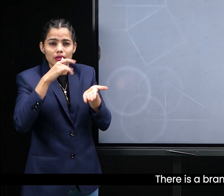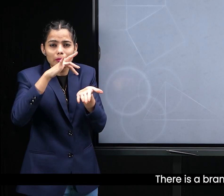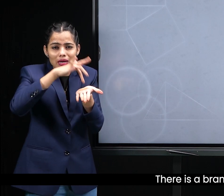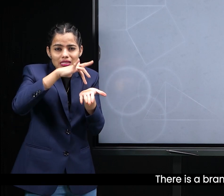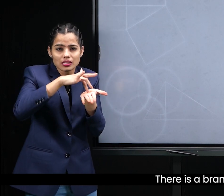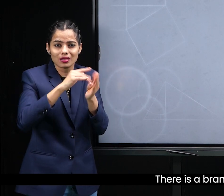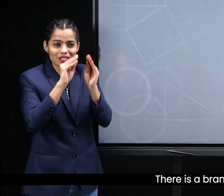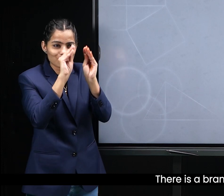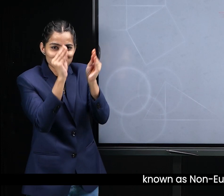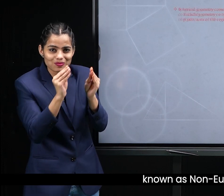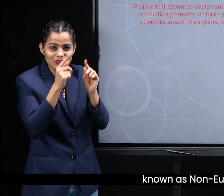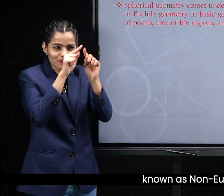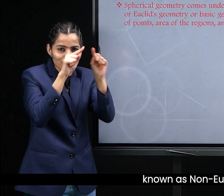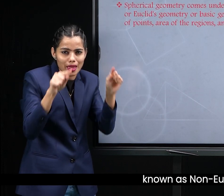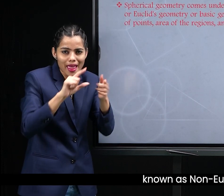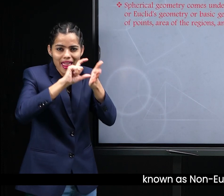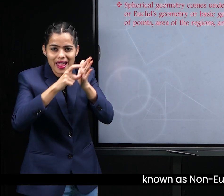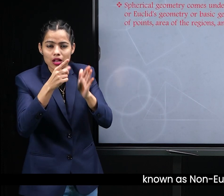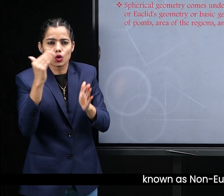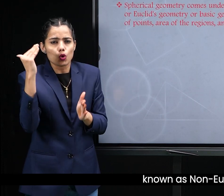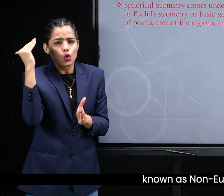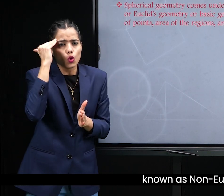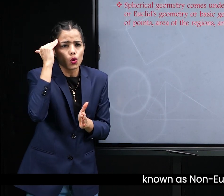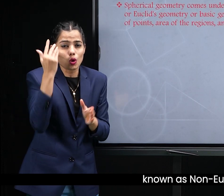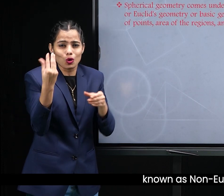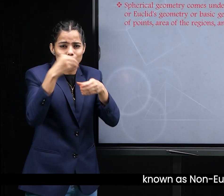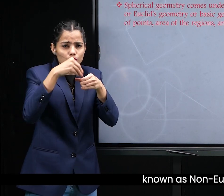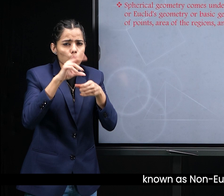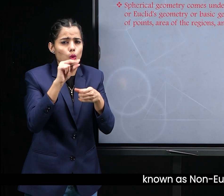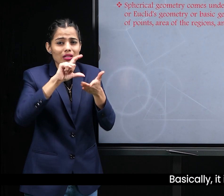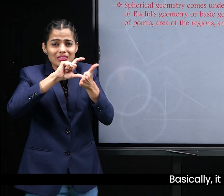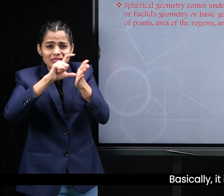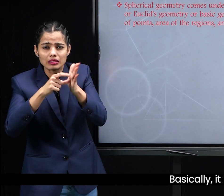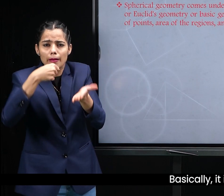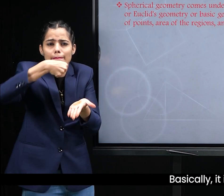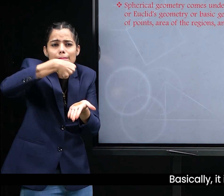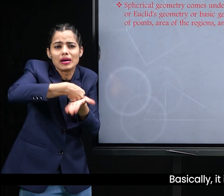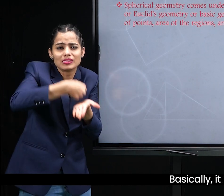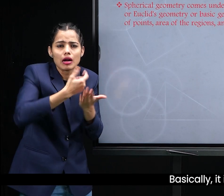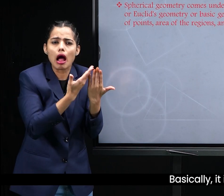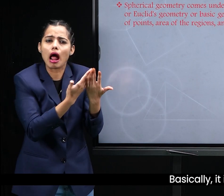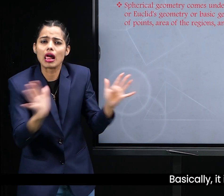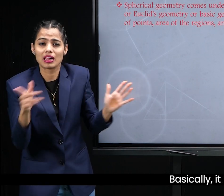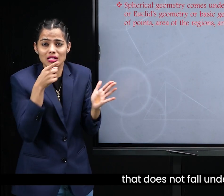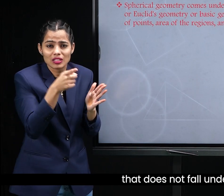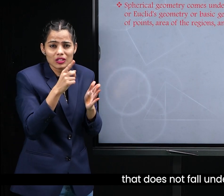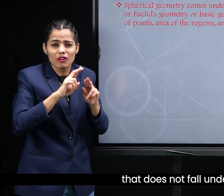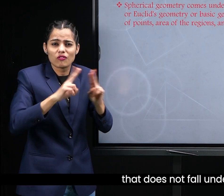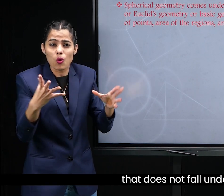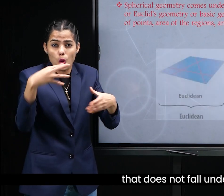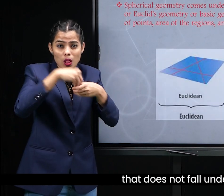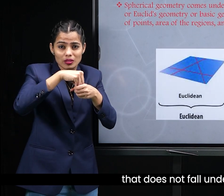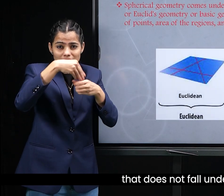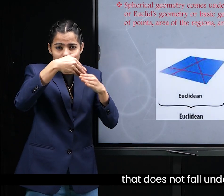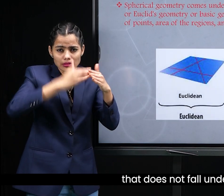There is a branch of geometry known as non-Euclidean geometry. Basically, it is everything that does